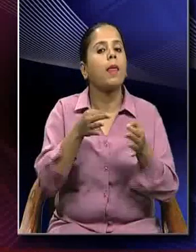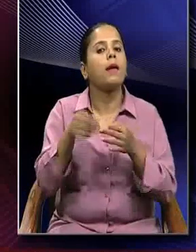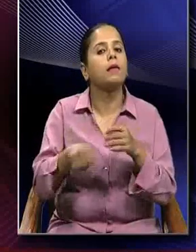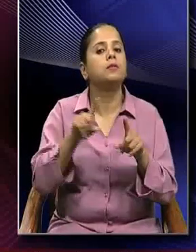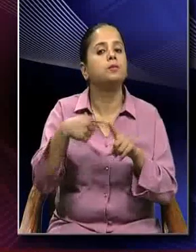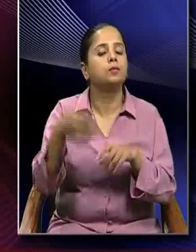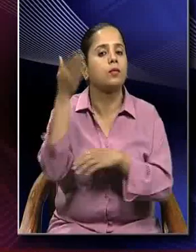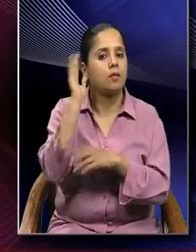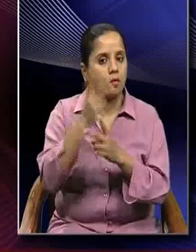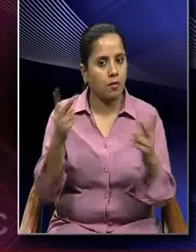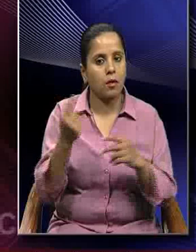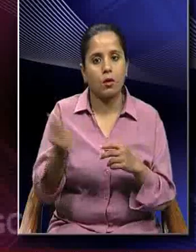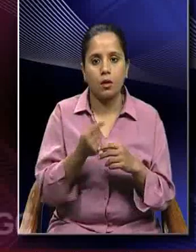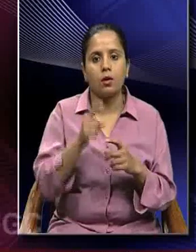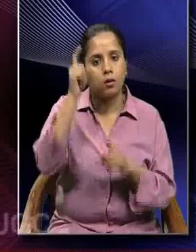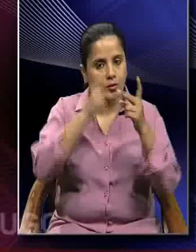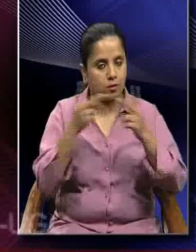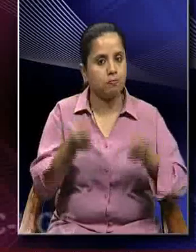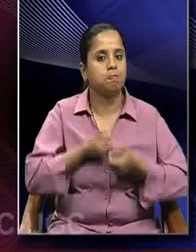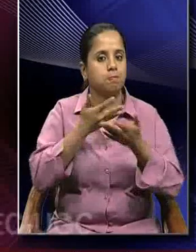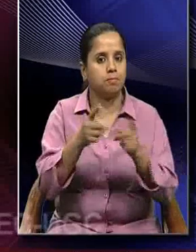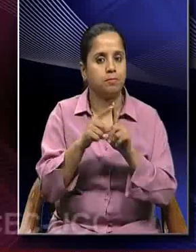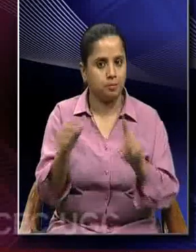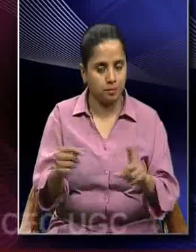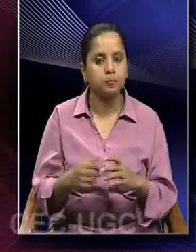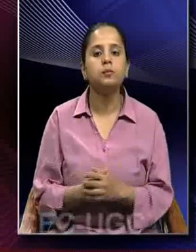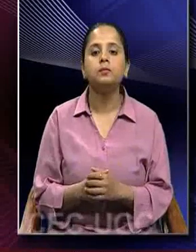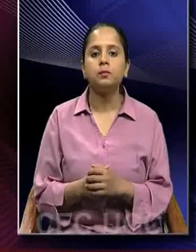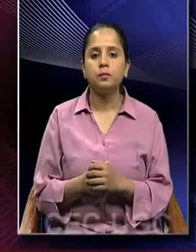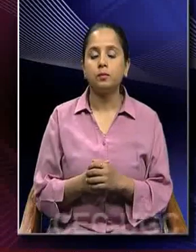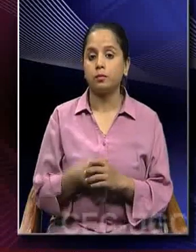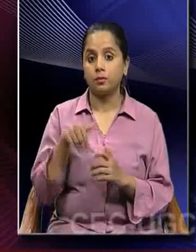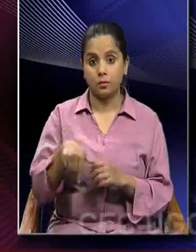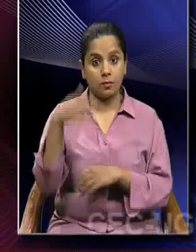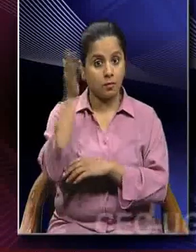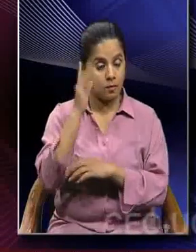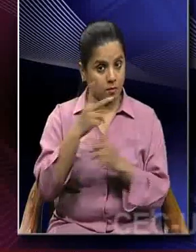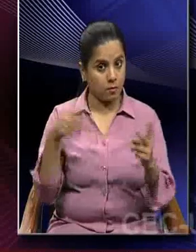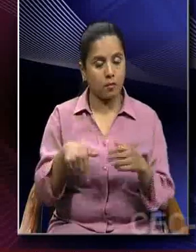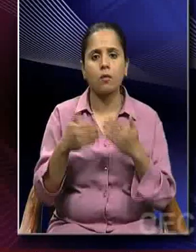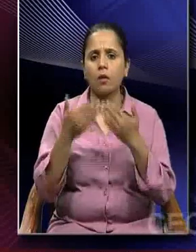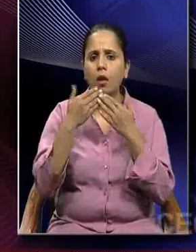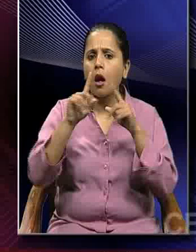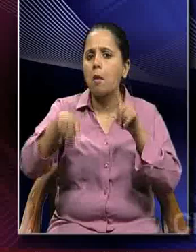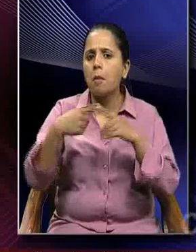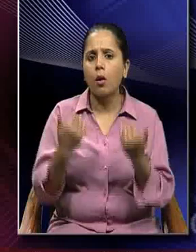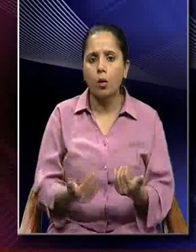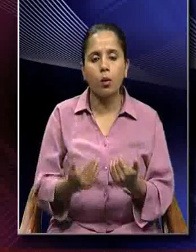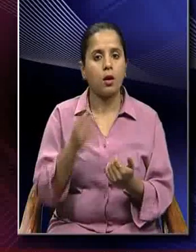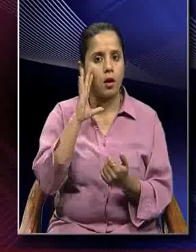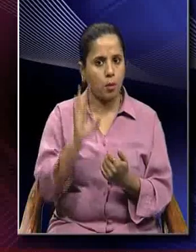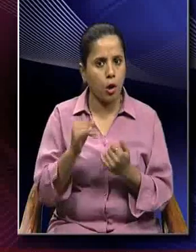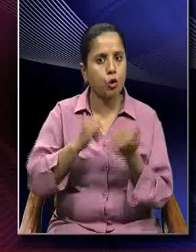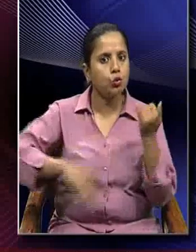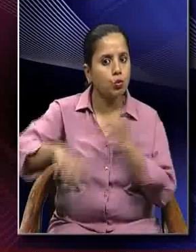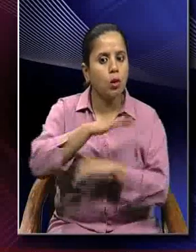the lecture using symbolic expressions. In this lecture, we will study about critical social